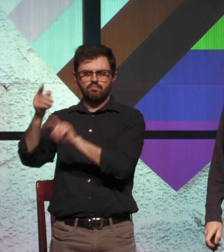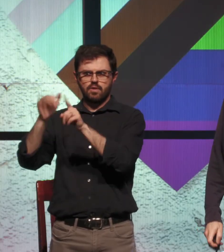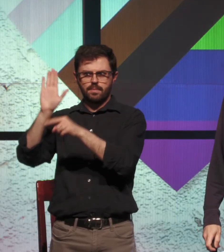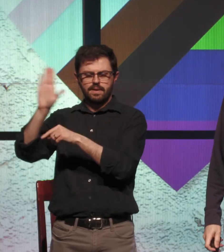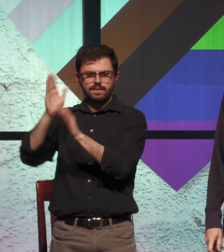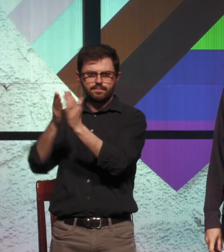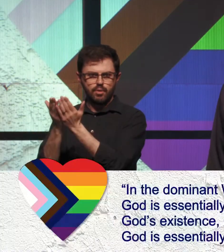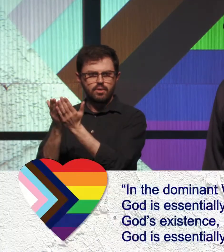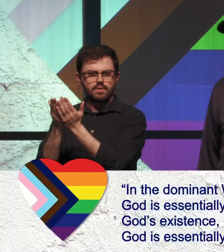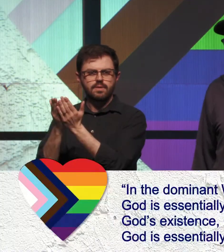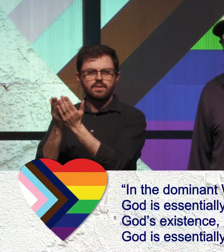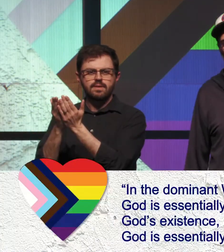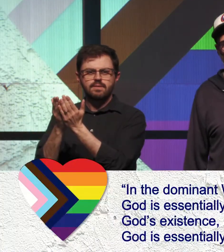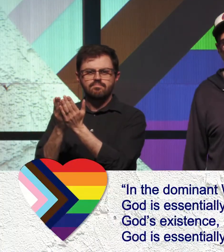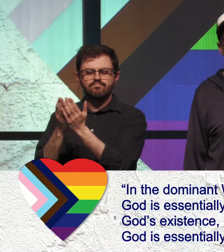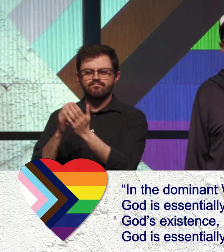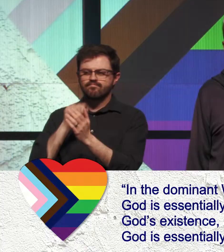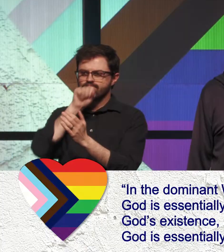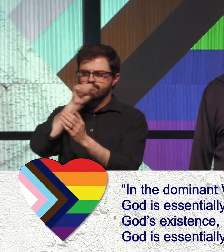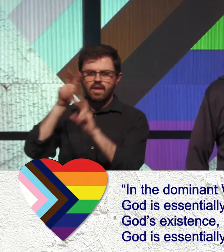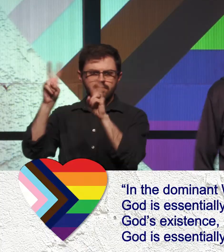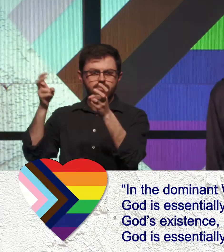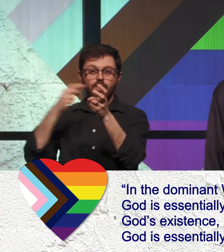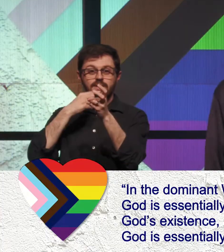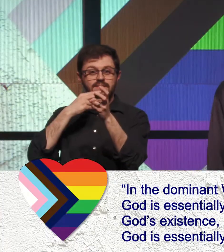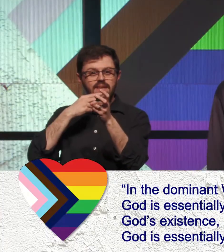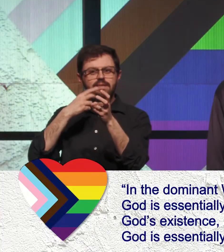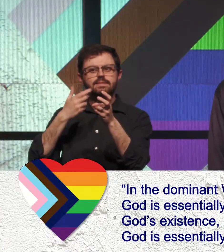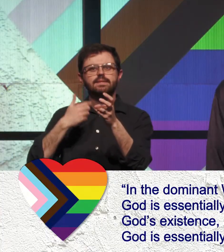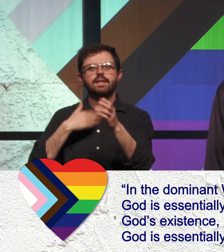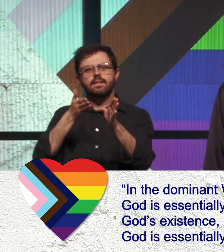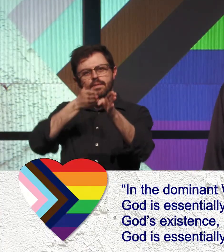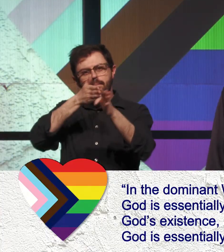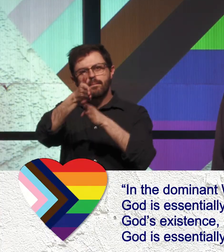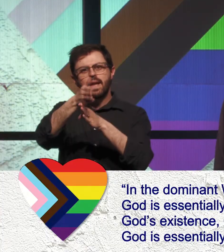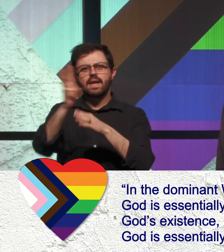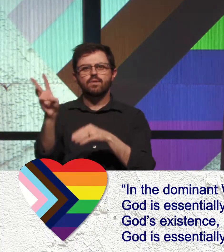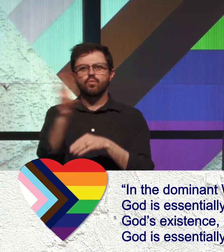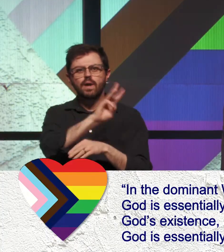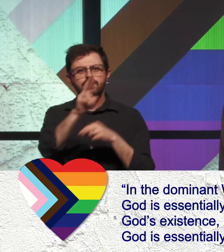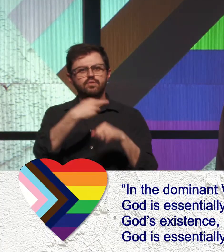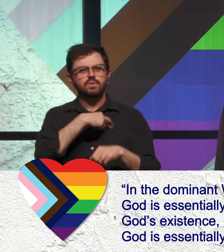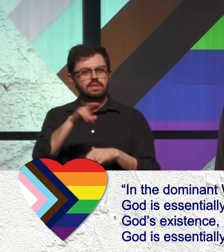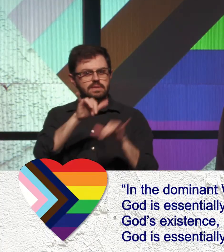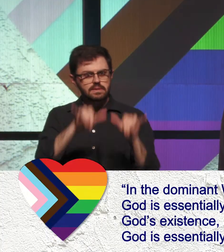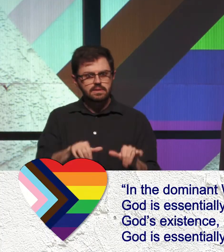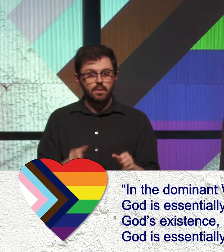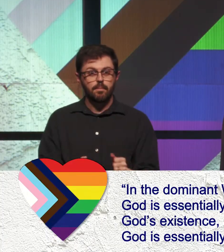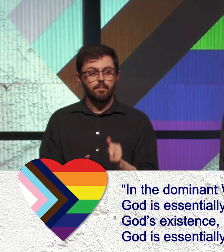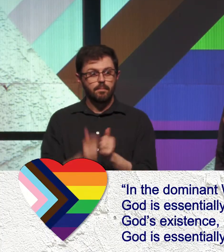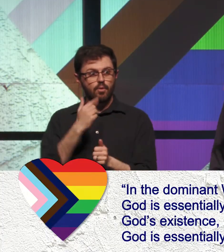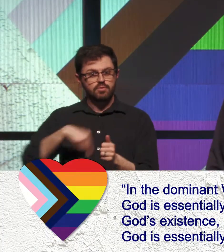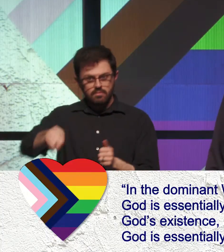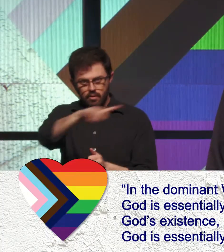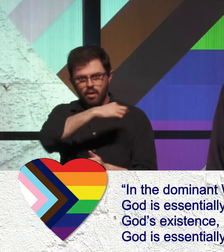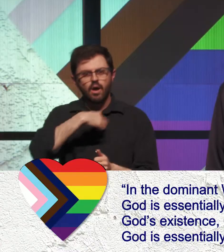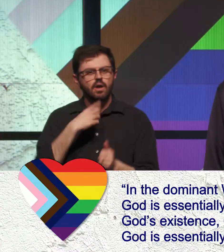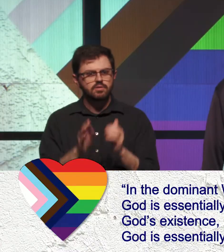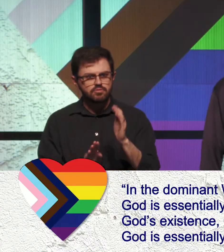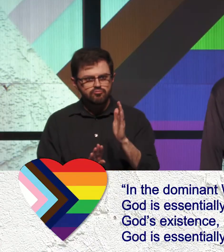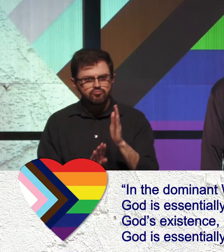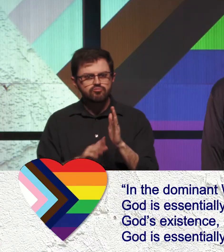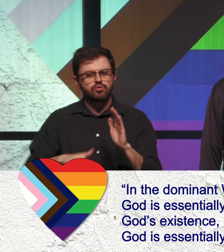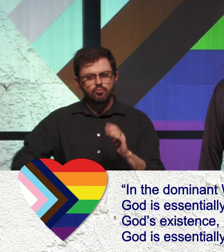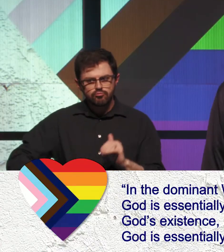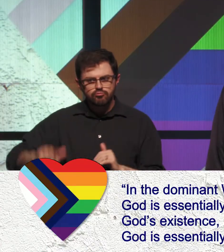And I love this one. It says this. It says, in the dominant Western religious system, which most of us grew up in, which most of us have